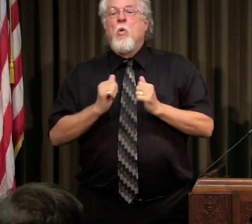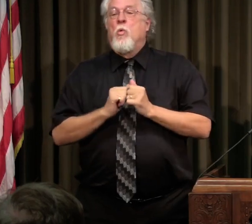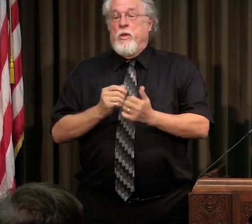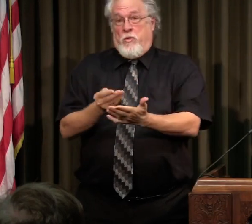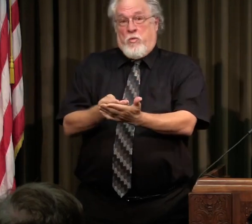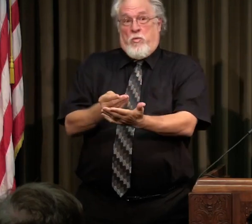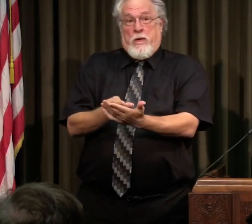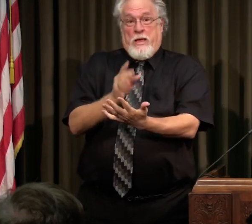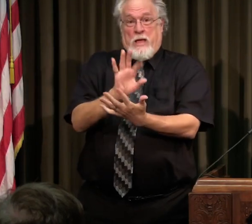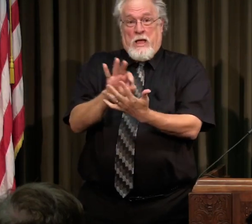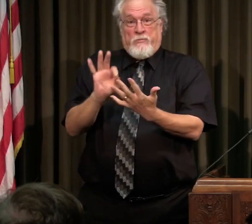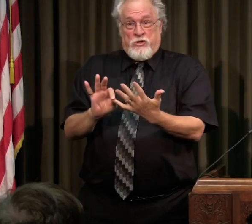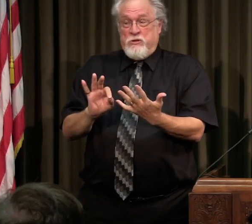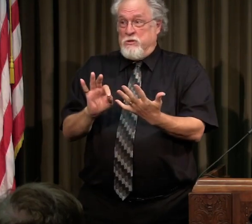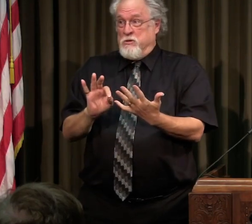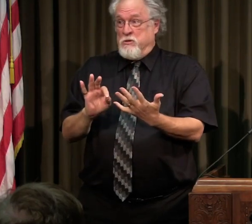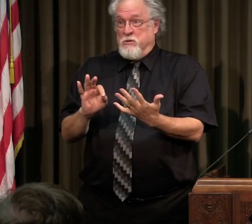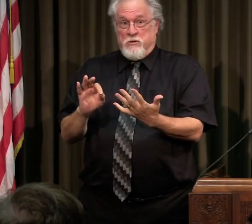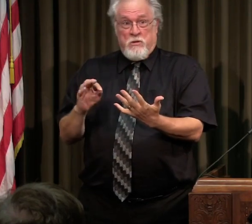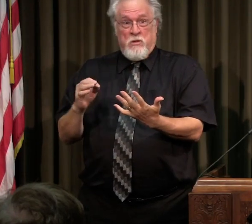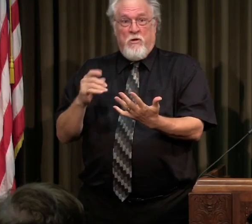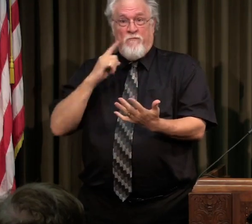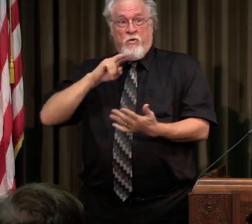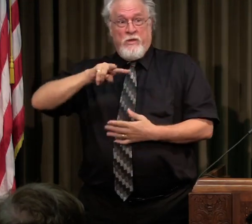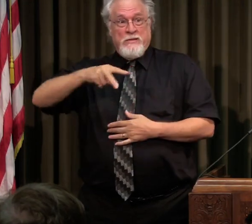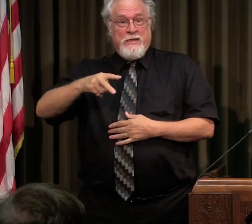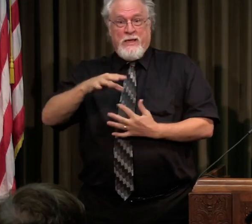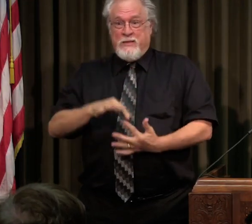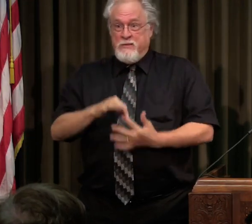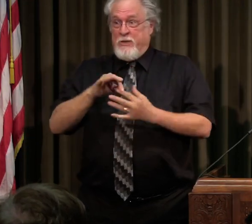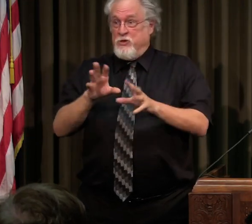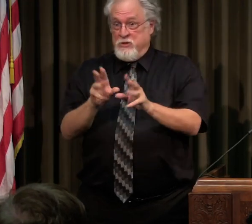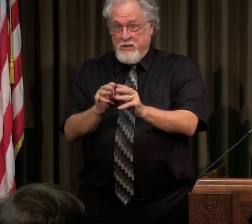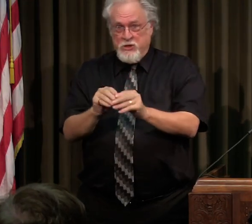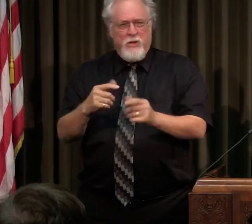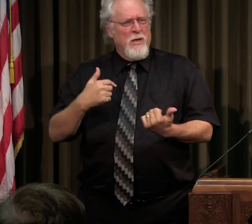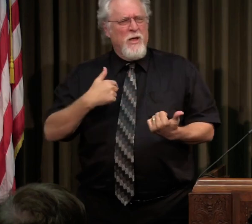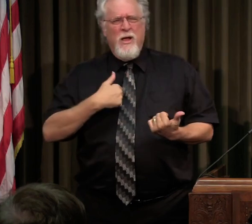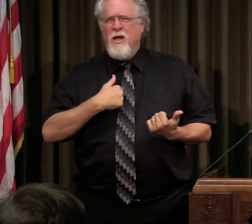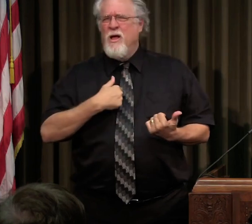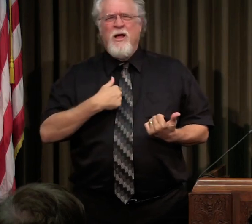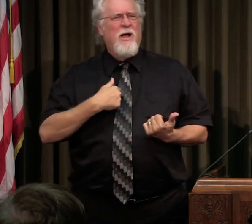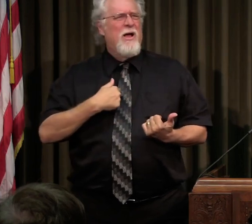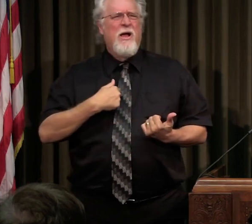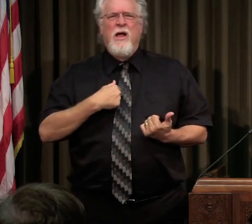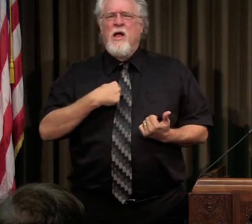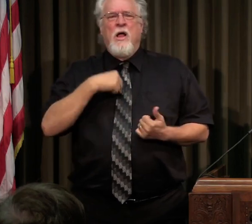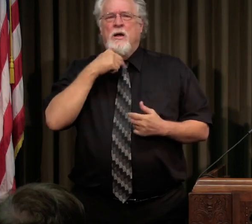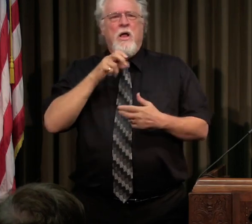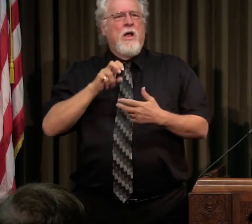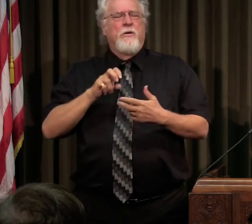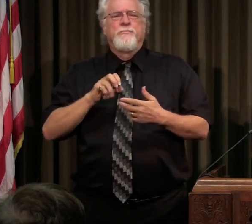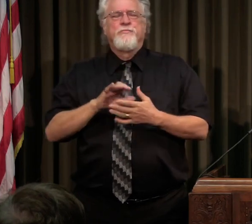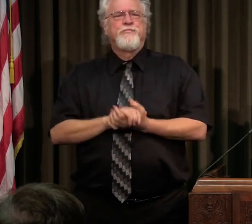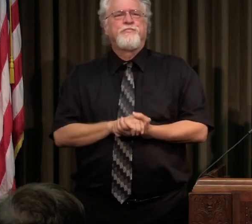revenue options that will be on the table in the second special session, I am not going to get ahead of